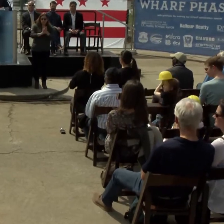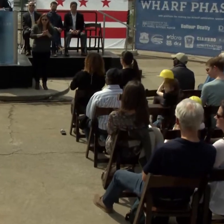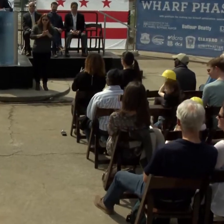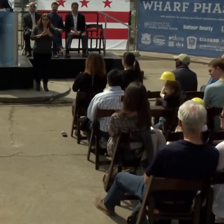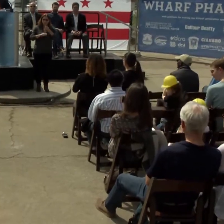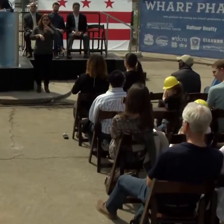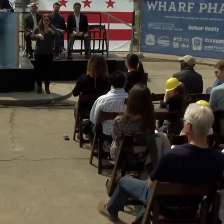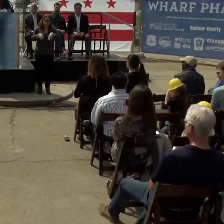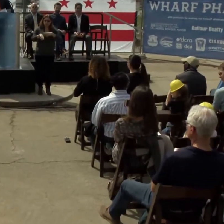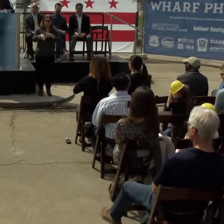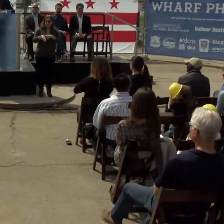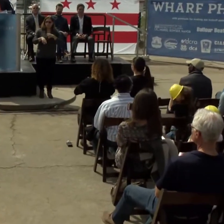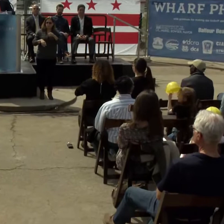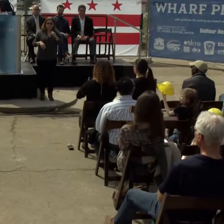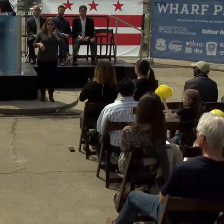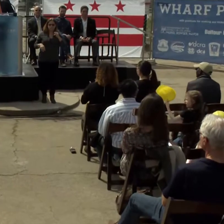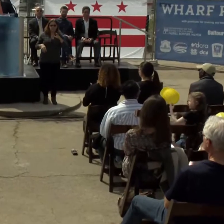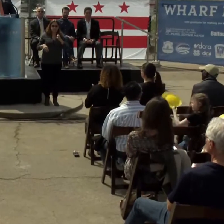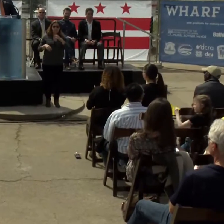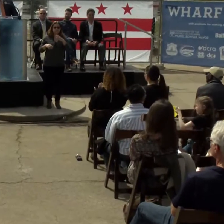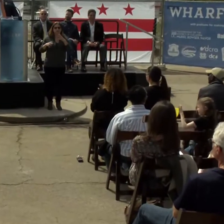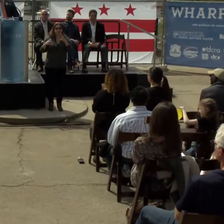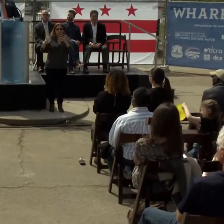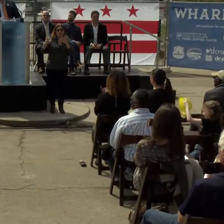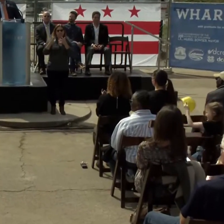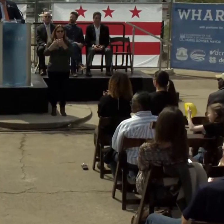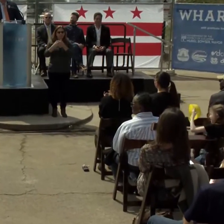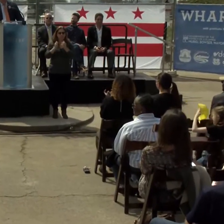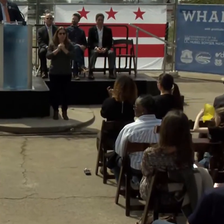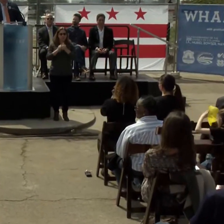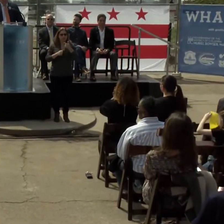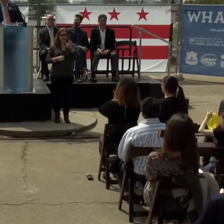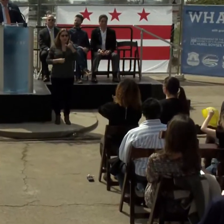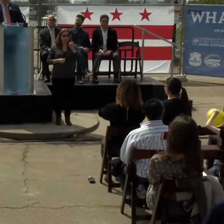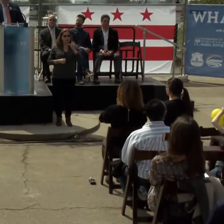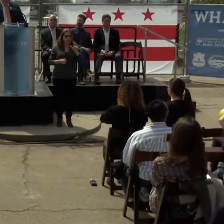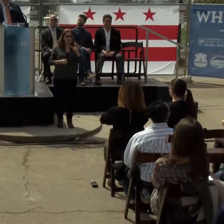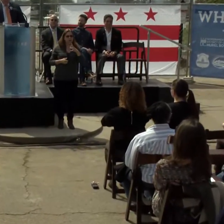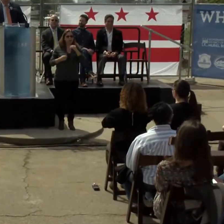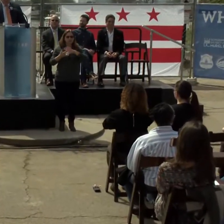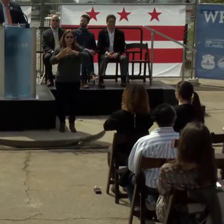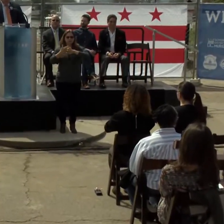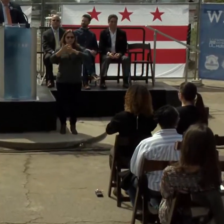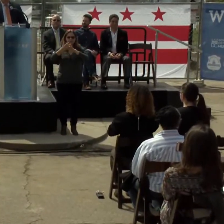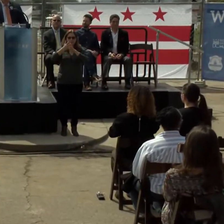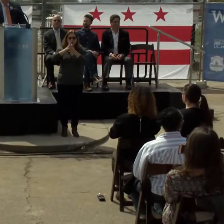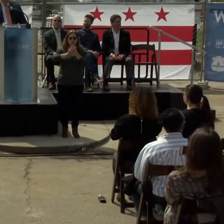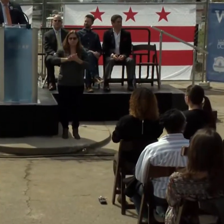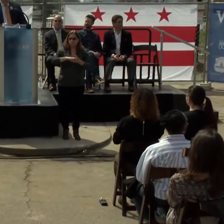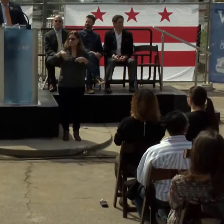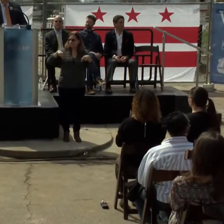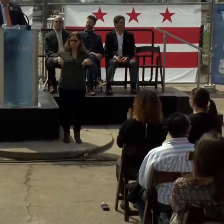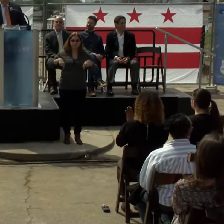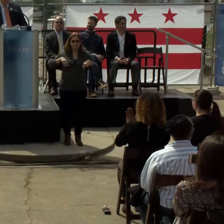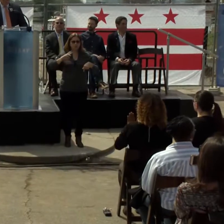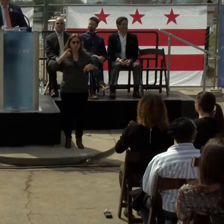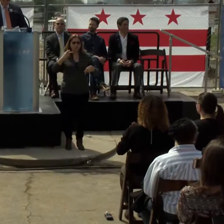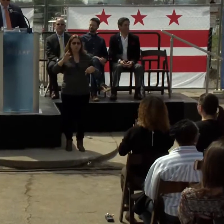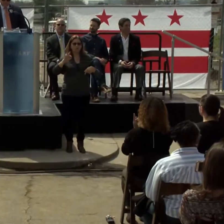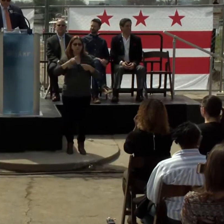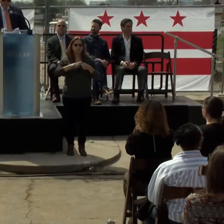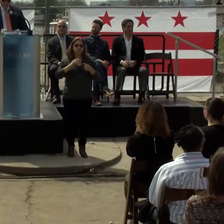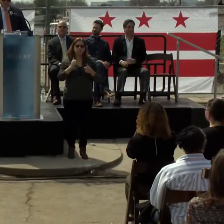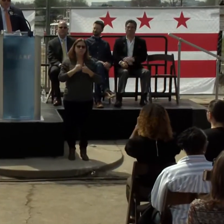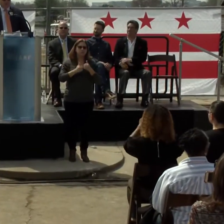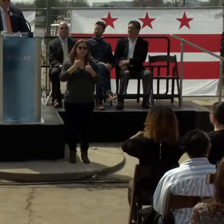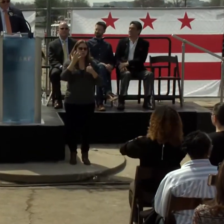work on a project that's been as transformative as the Wharf. Bringing the Wharf vision to life took incredible forethought and commitment from